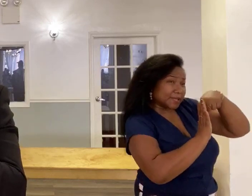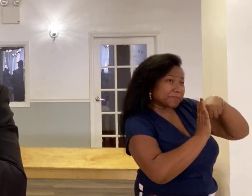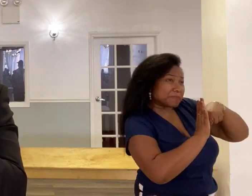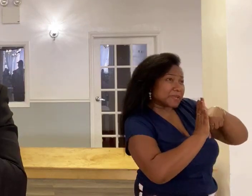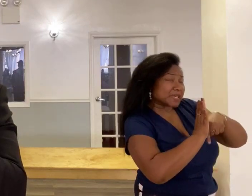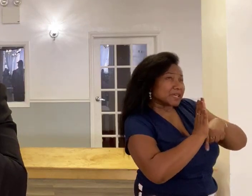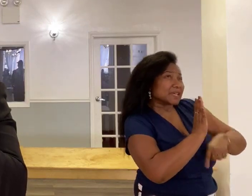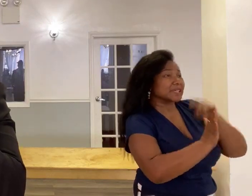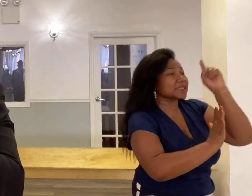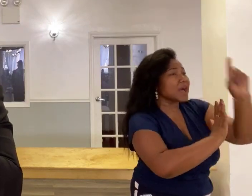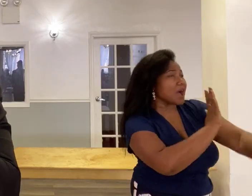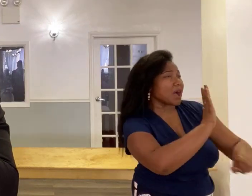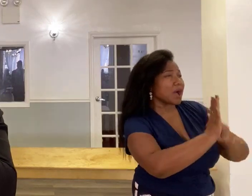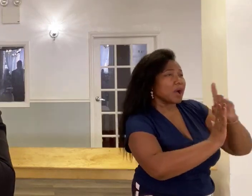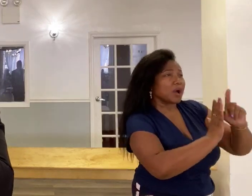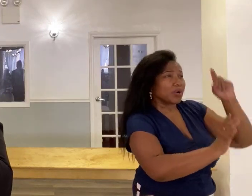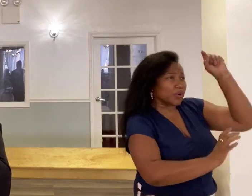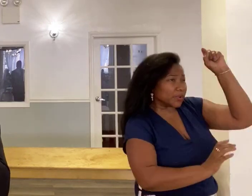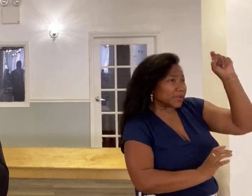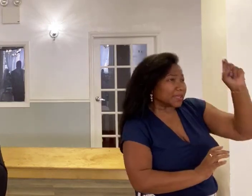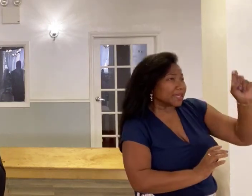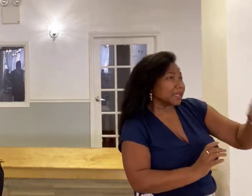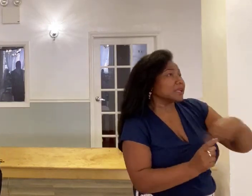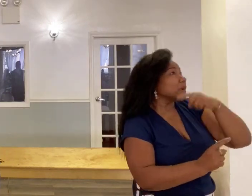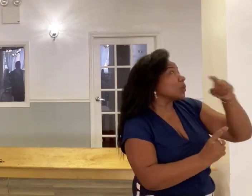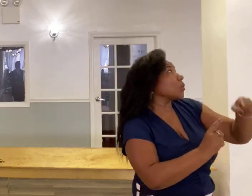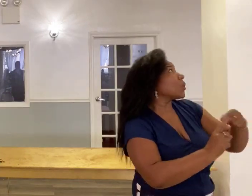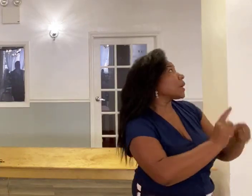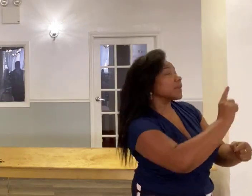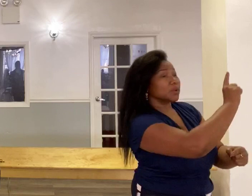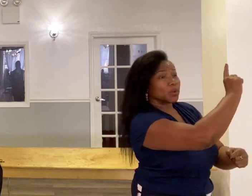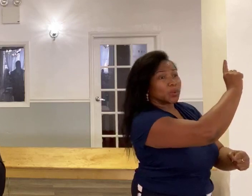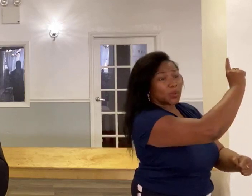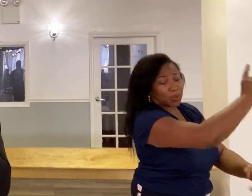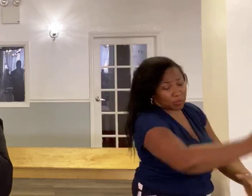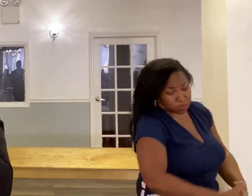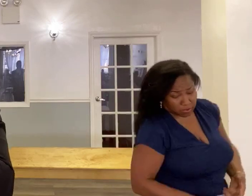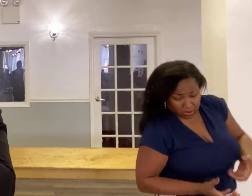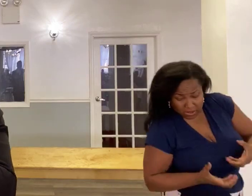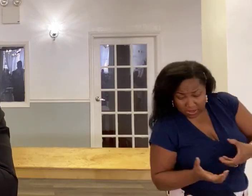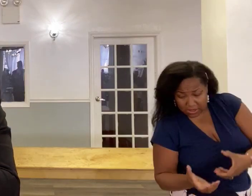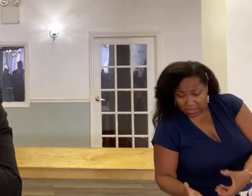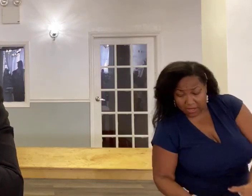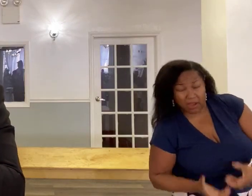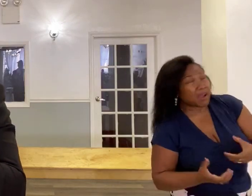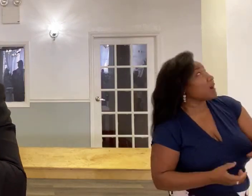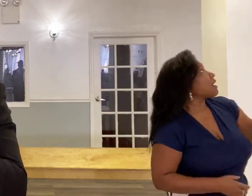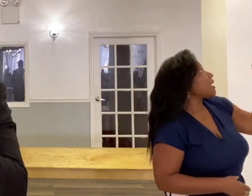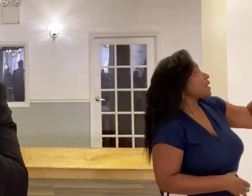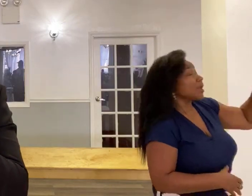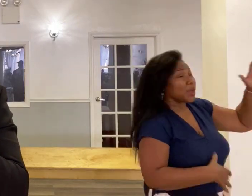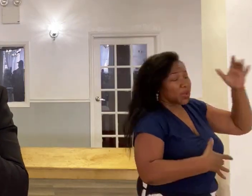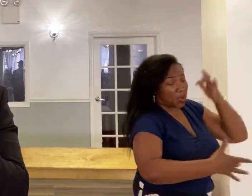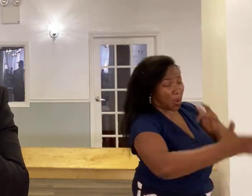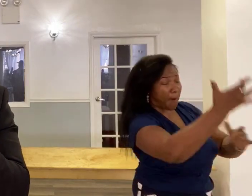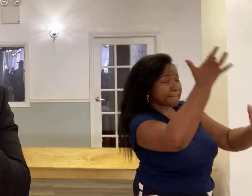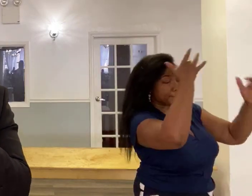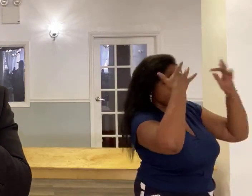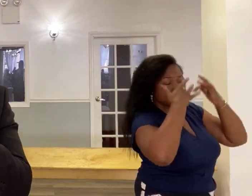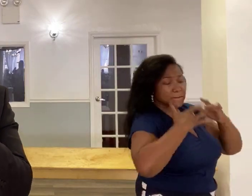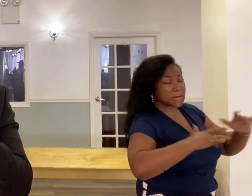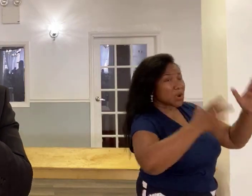hour of need. It's when you come and pour your mercy on